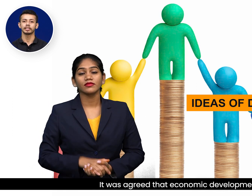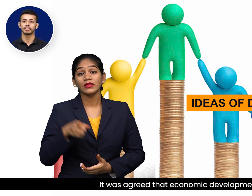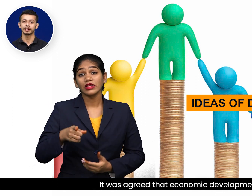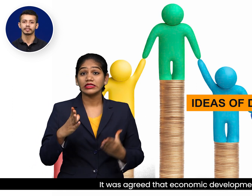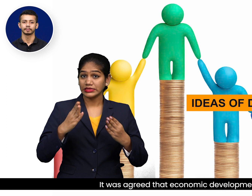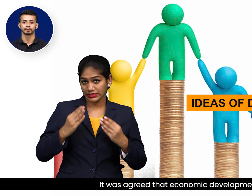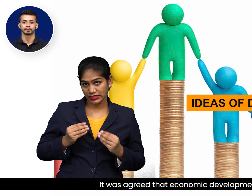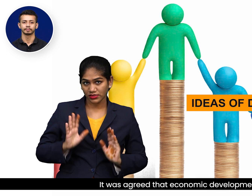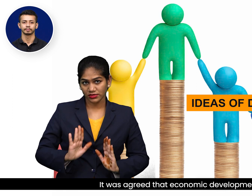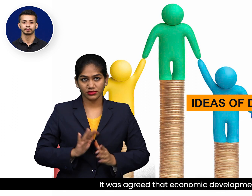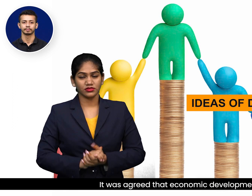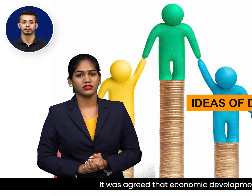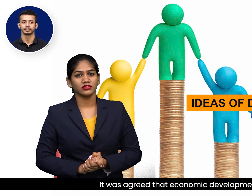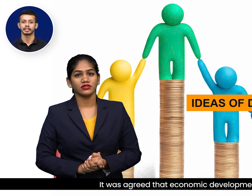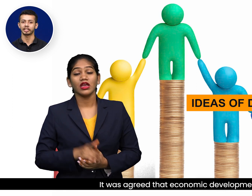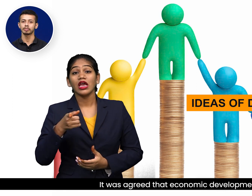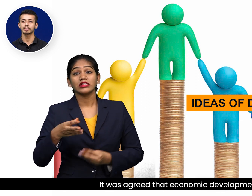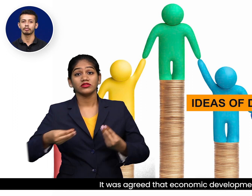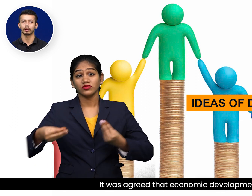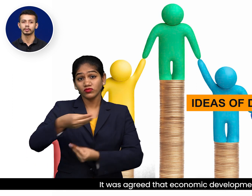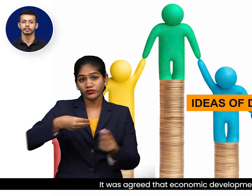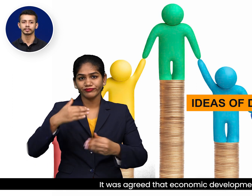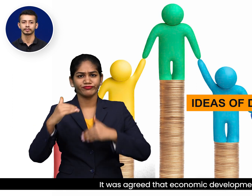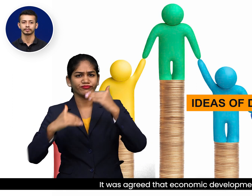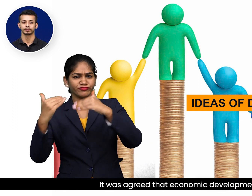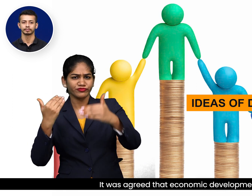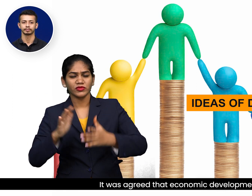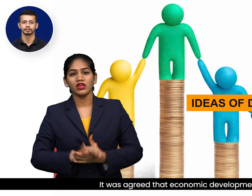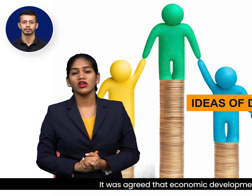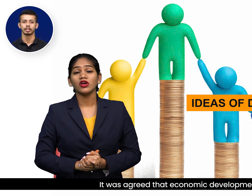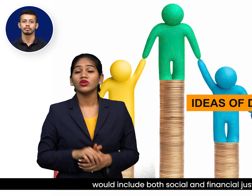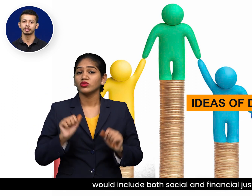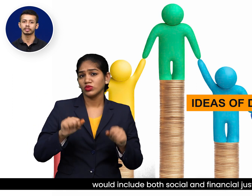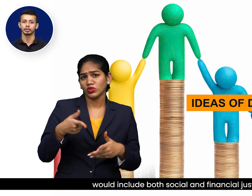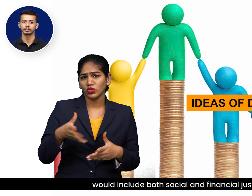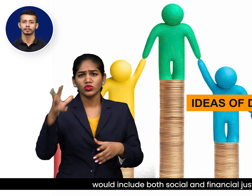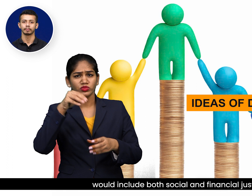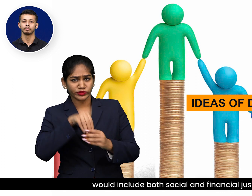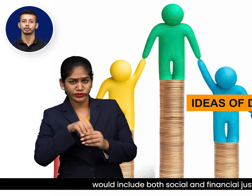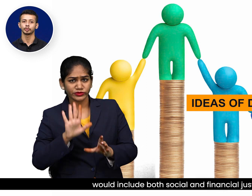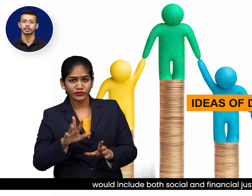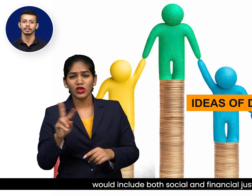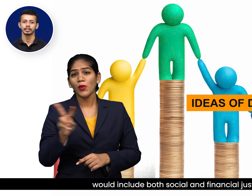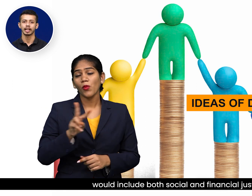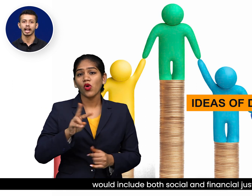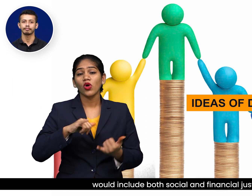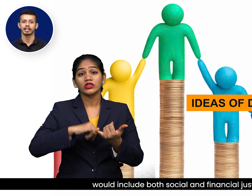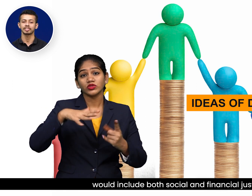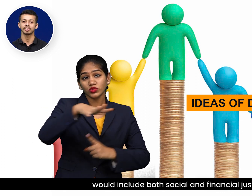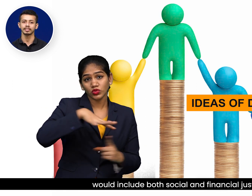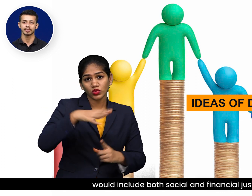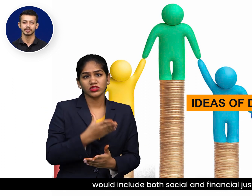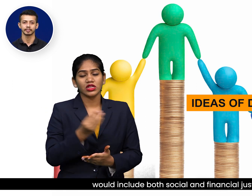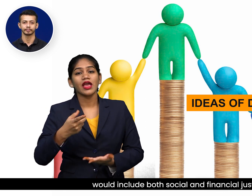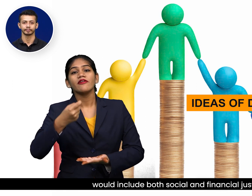It was agreed that economic development would include both social and